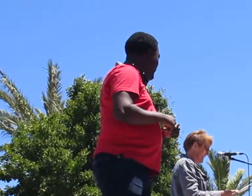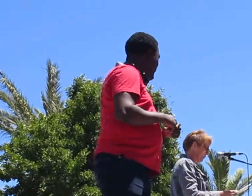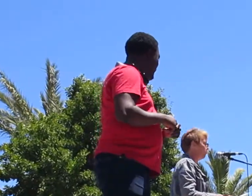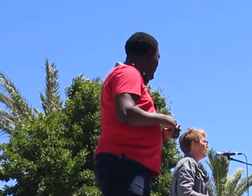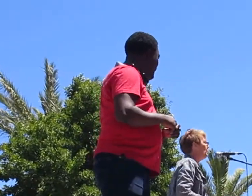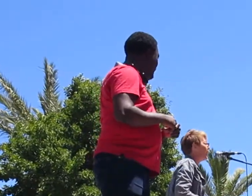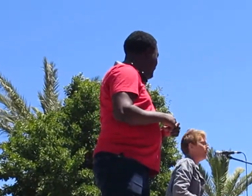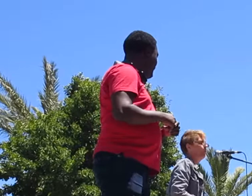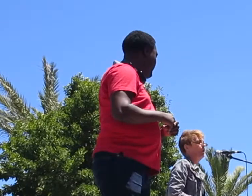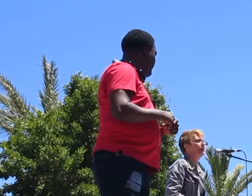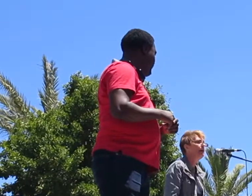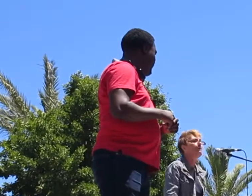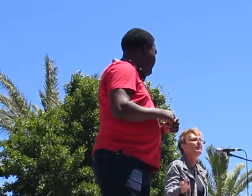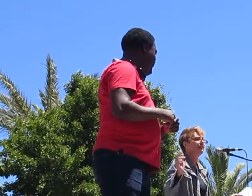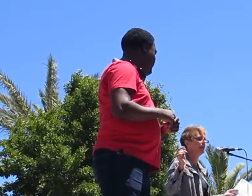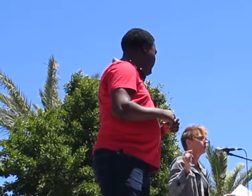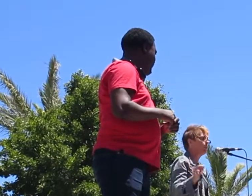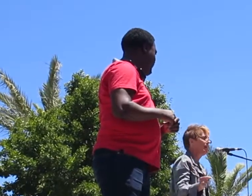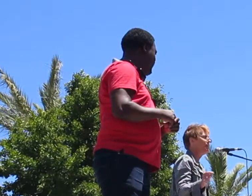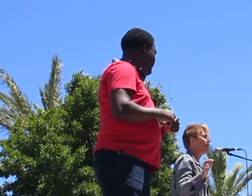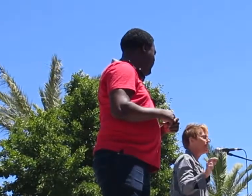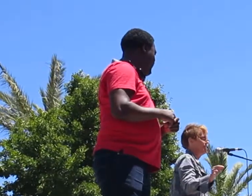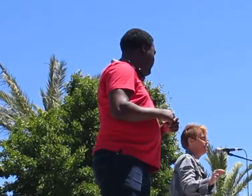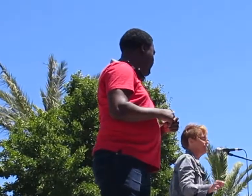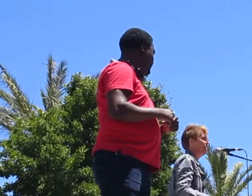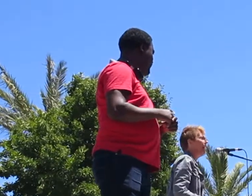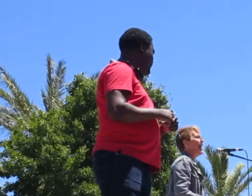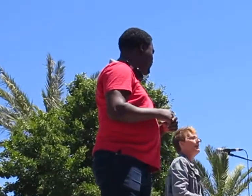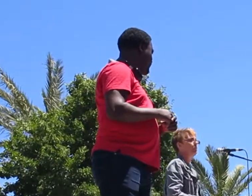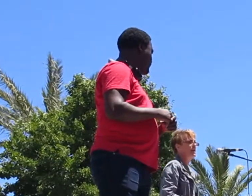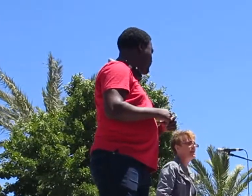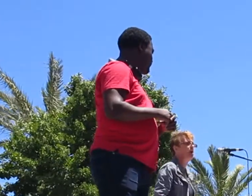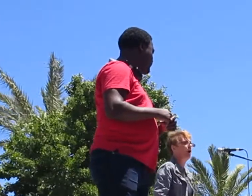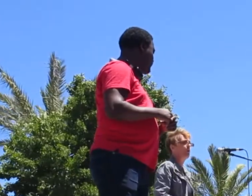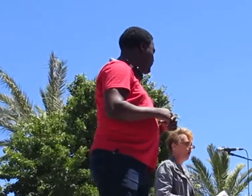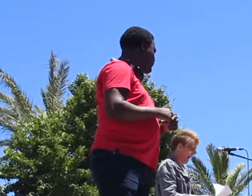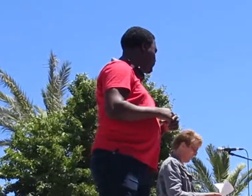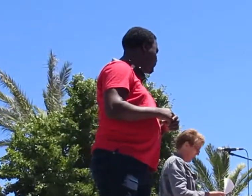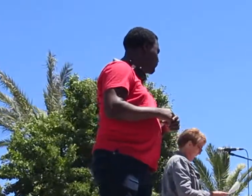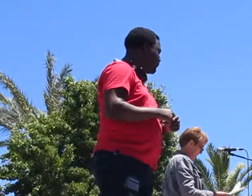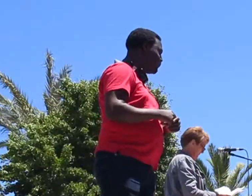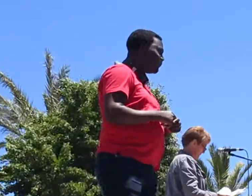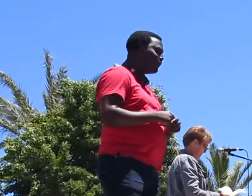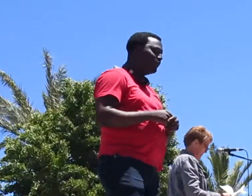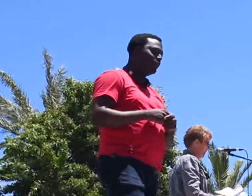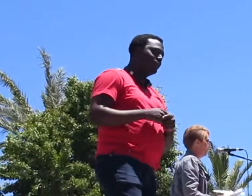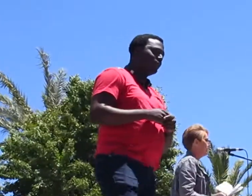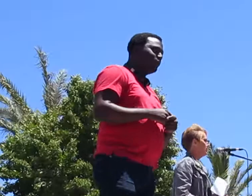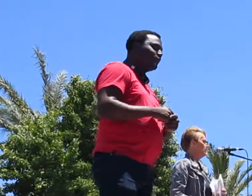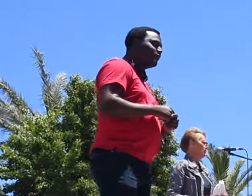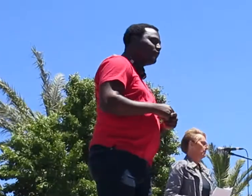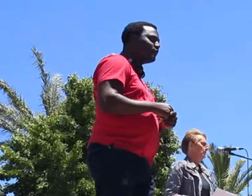something legal will not work, because we are here and we are watching.